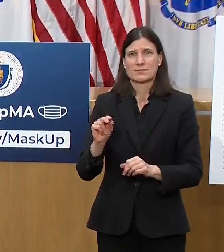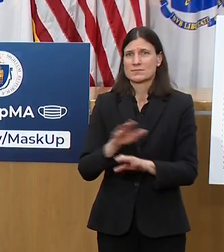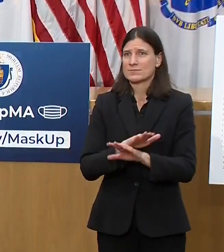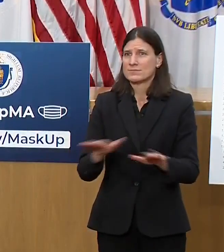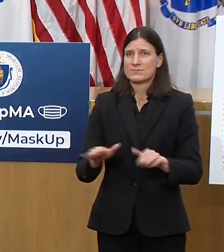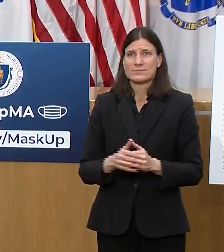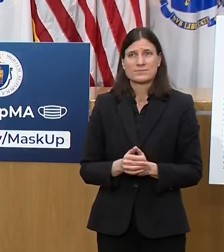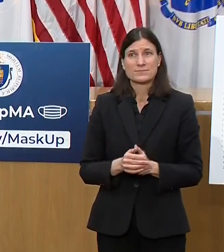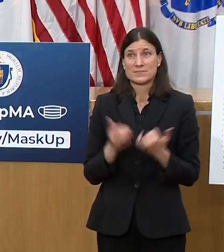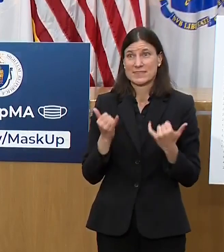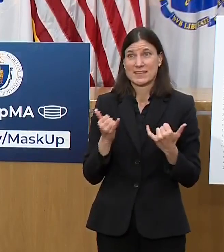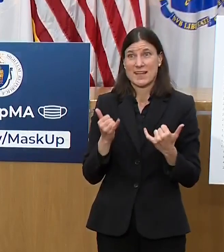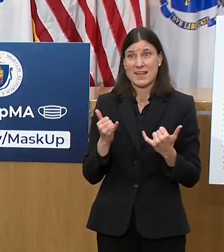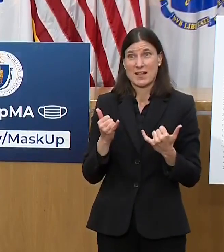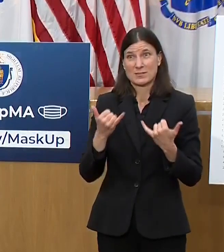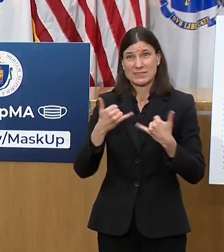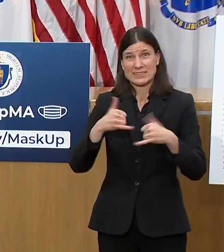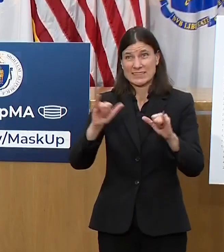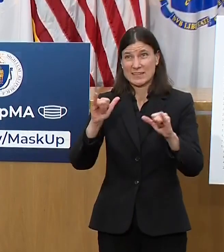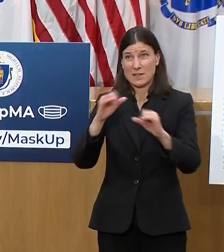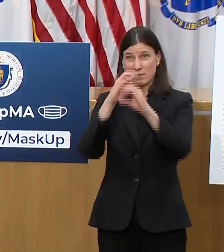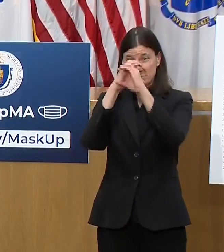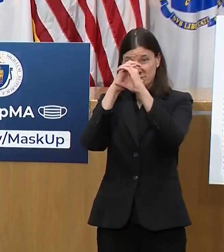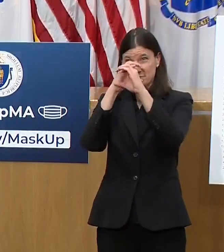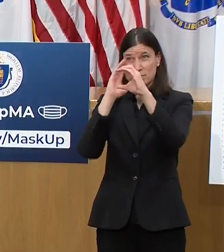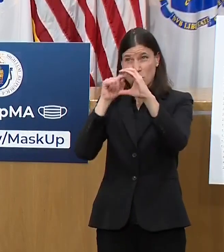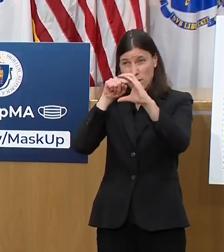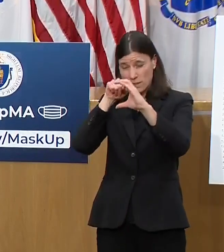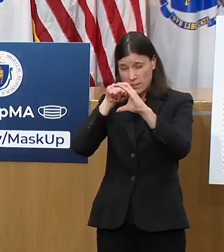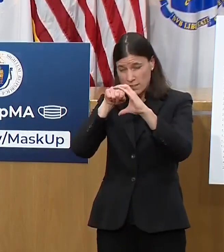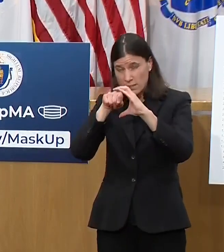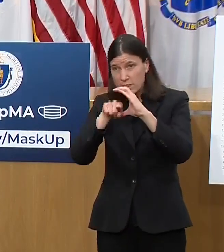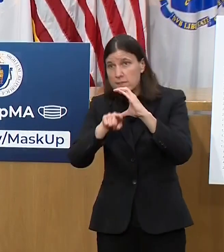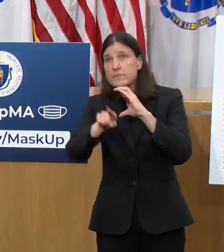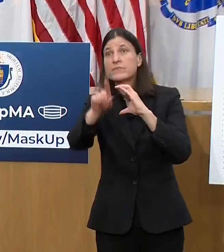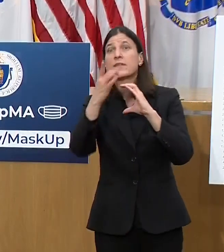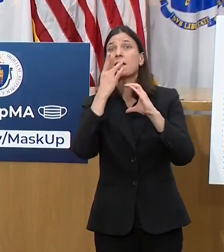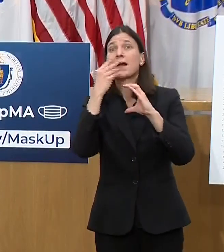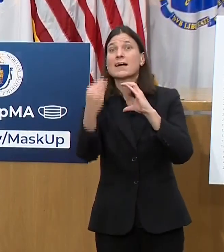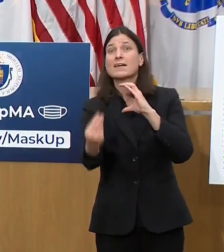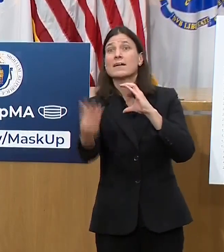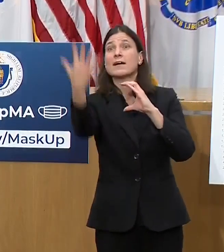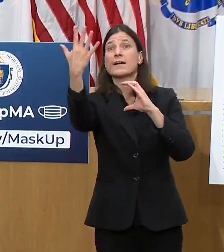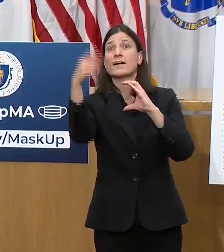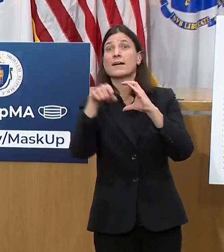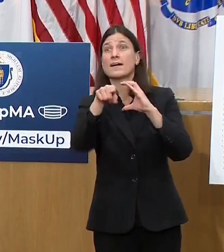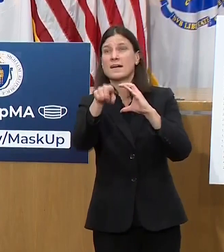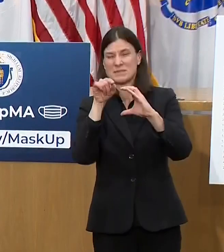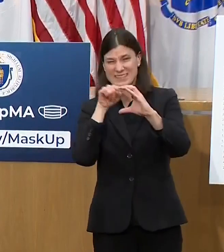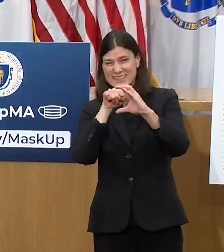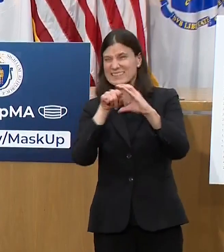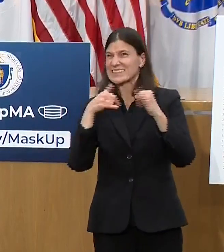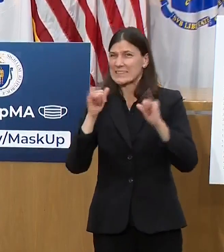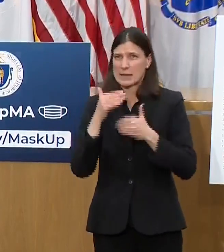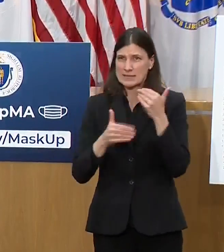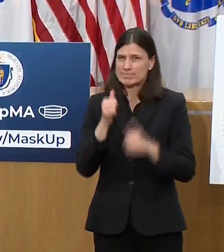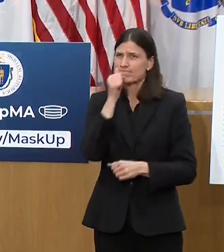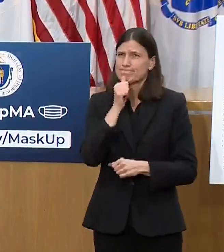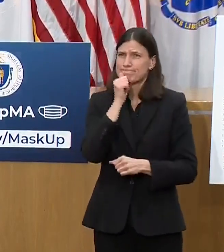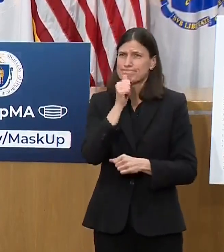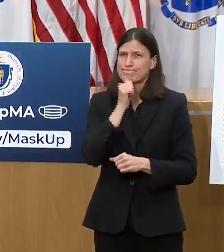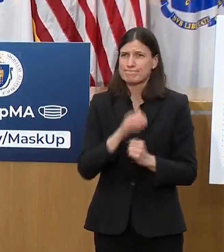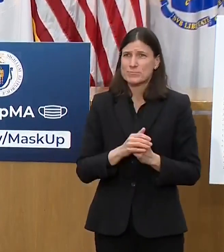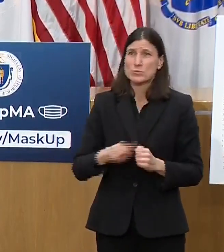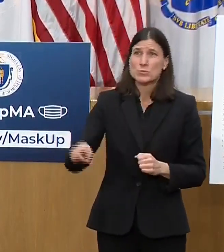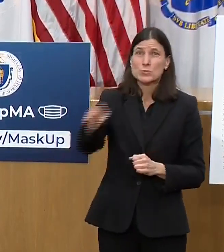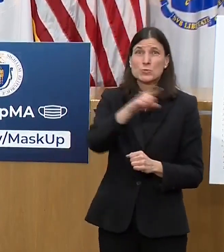basics, not gathering in big crowds, keeping our bubble small, continuing to wear masks, wash